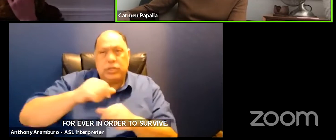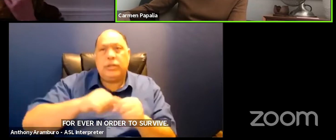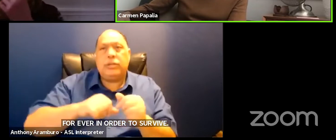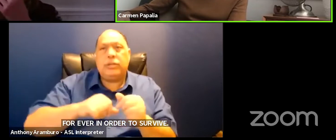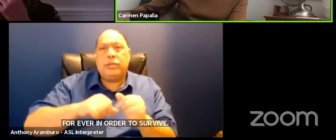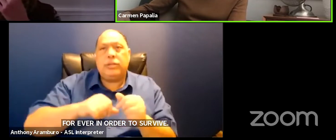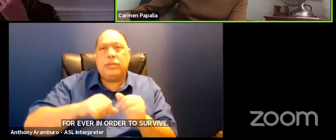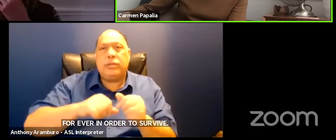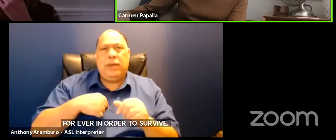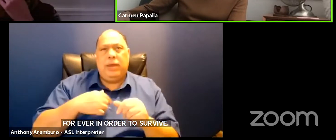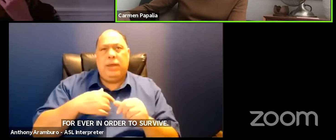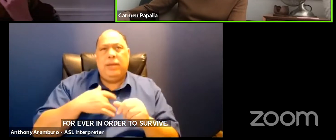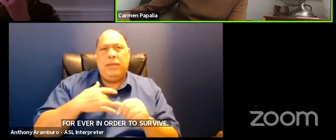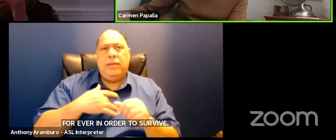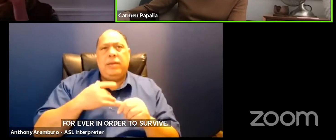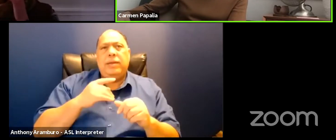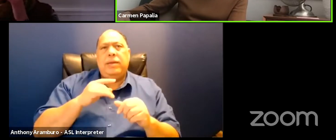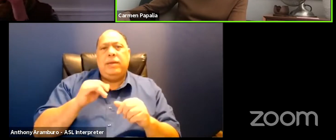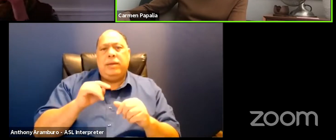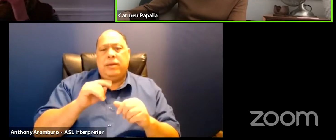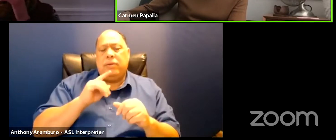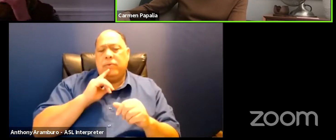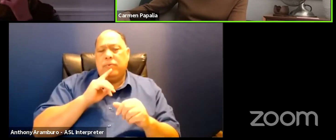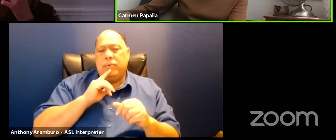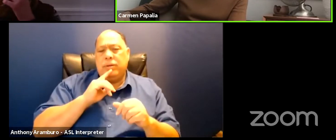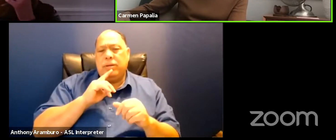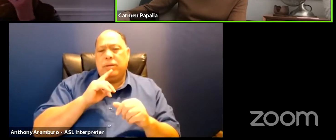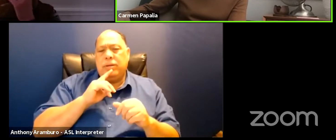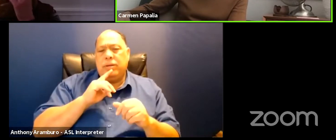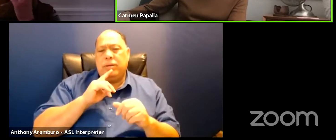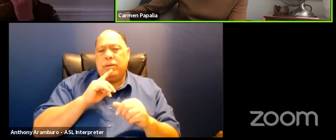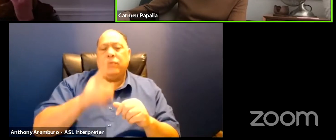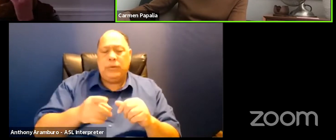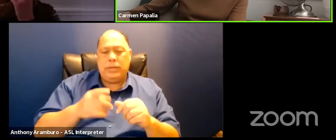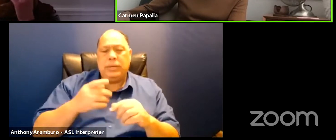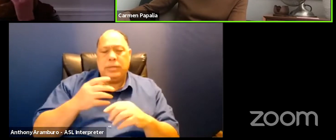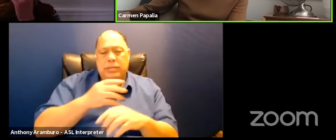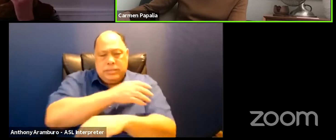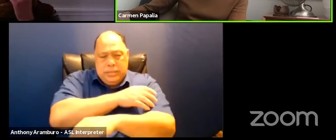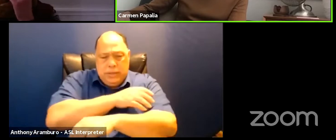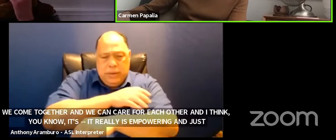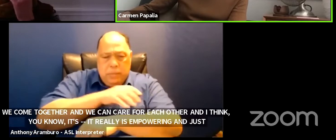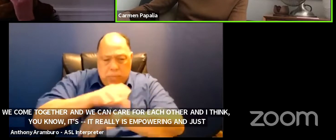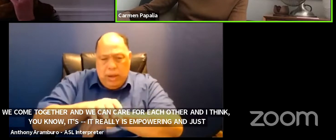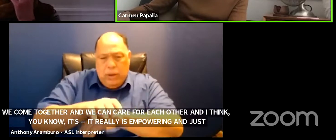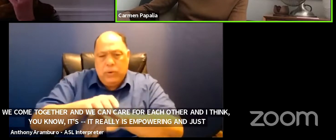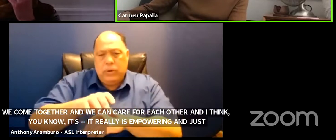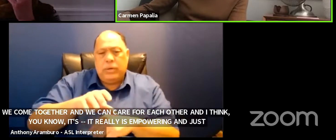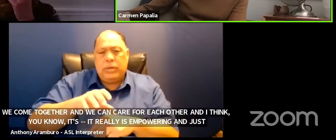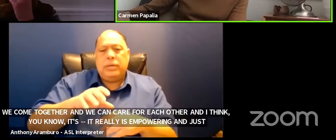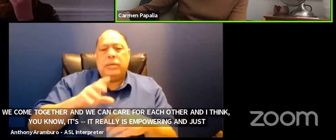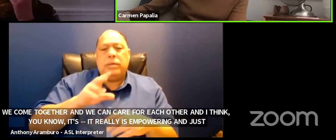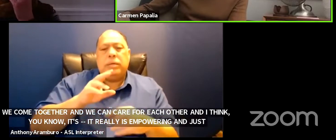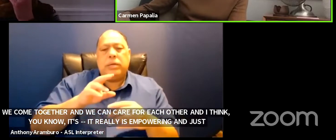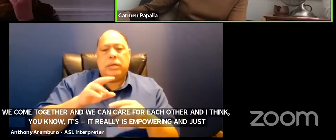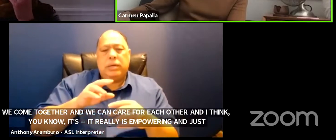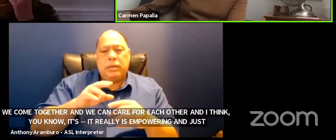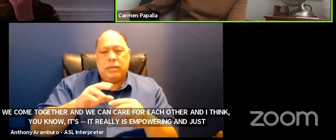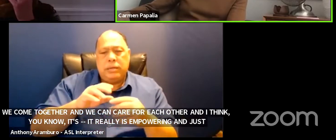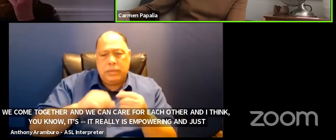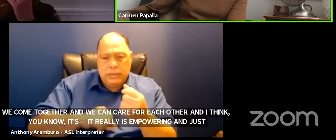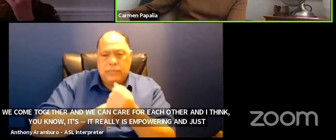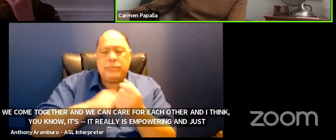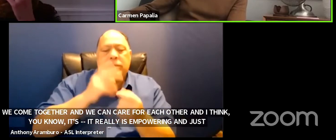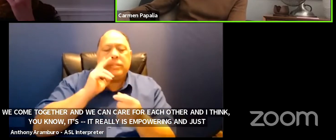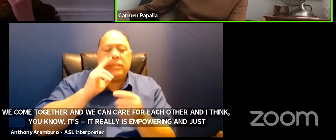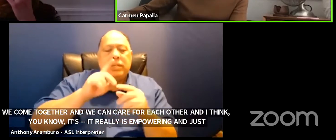know, it really is empowering and just affirming to see the various care